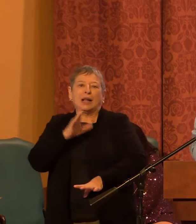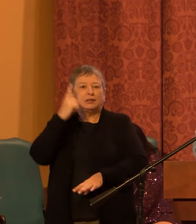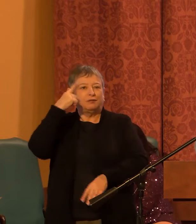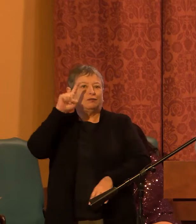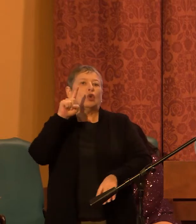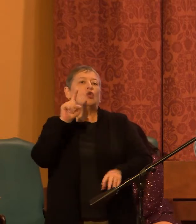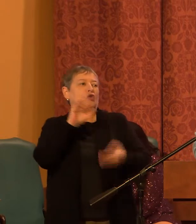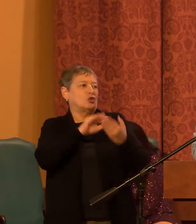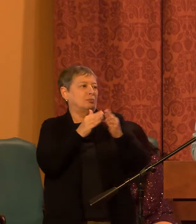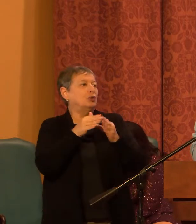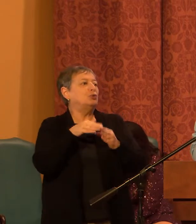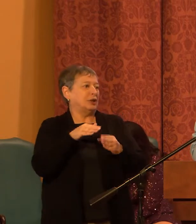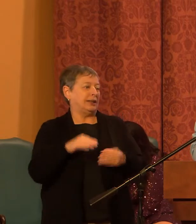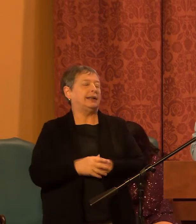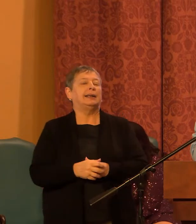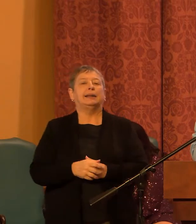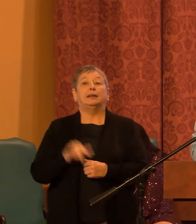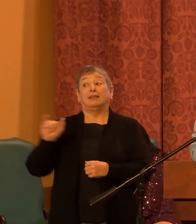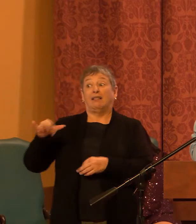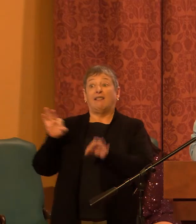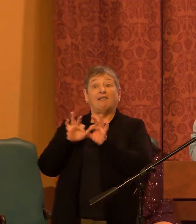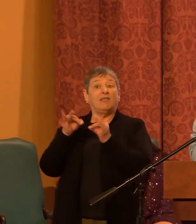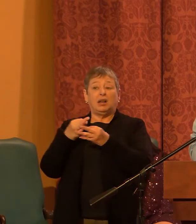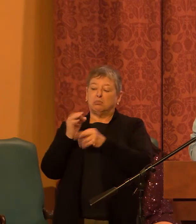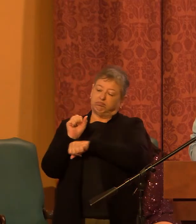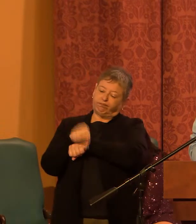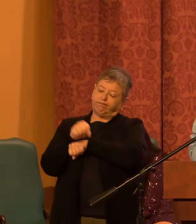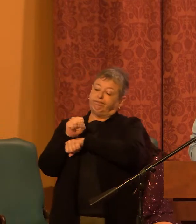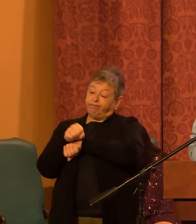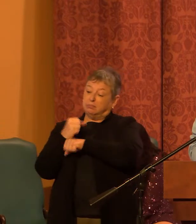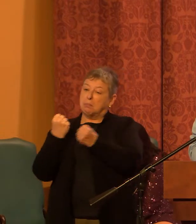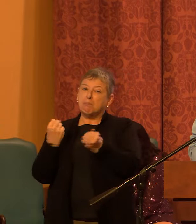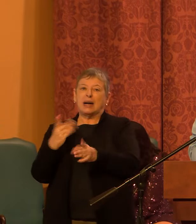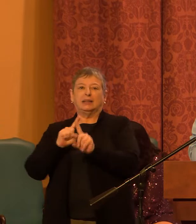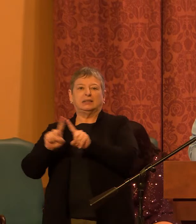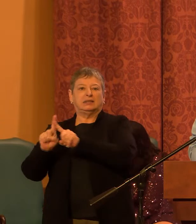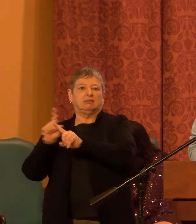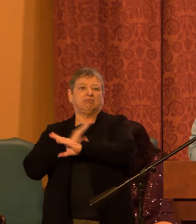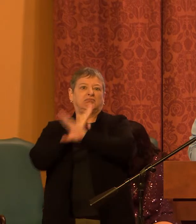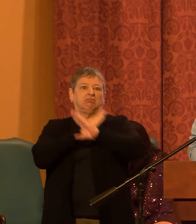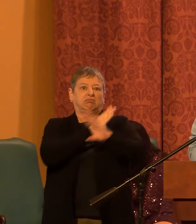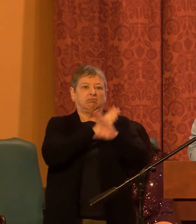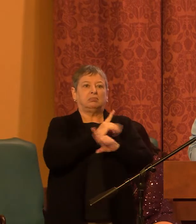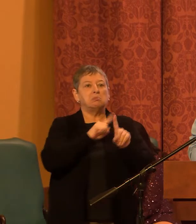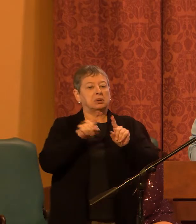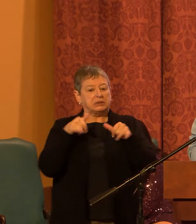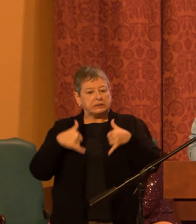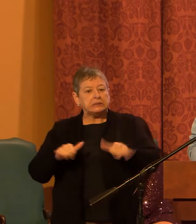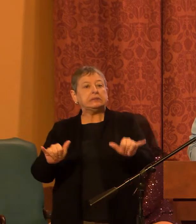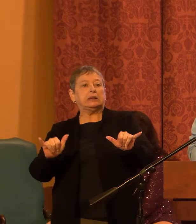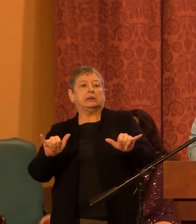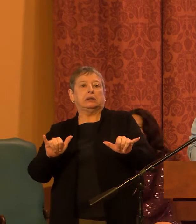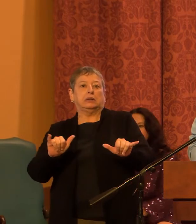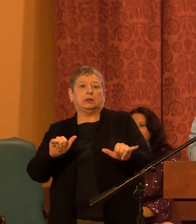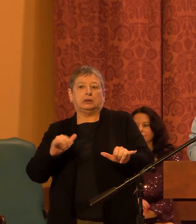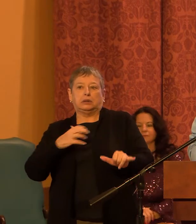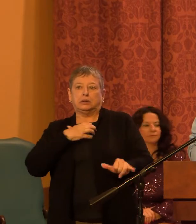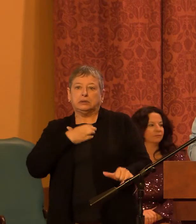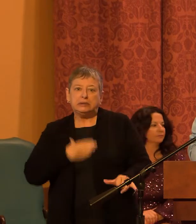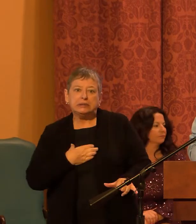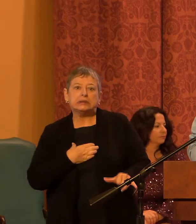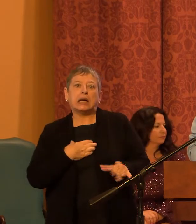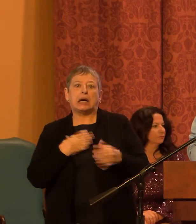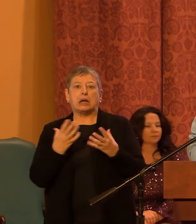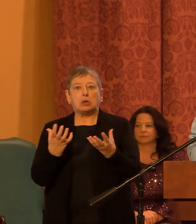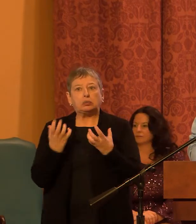serve. This family has overcome many obstacles within their own family, yet still have the capacity, the desire, and